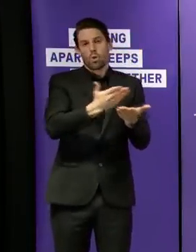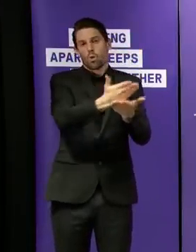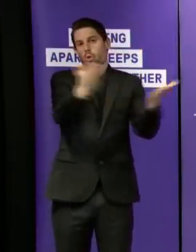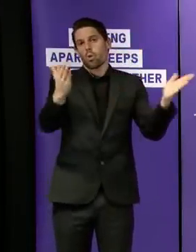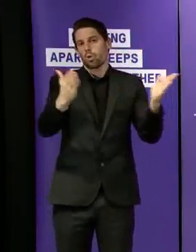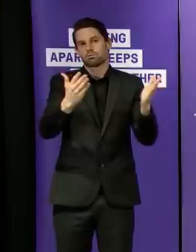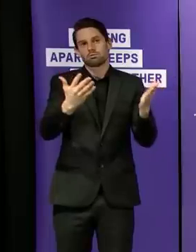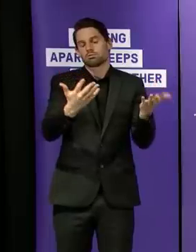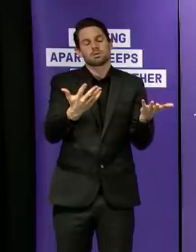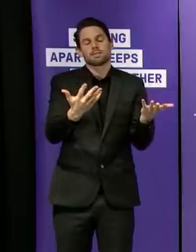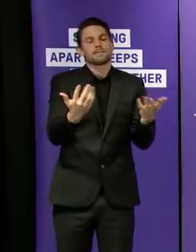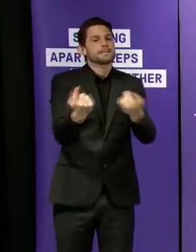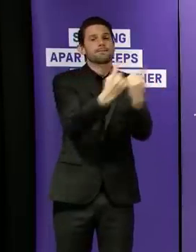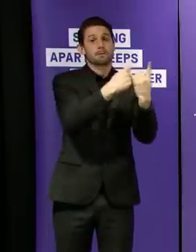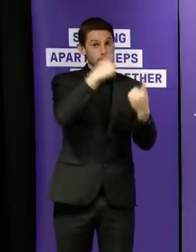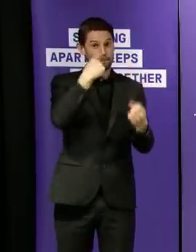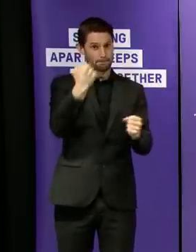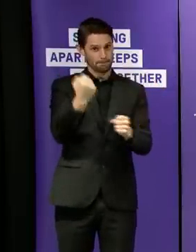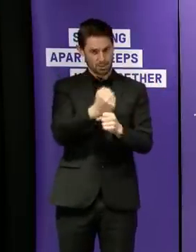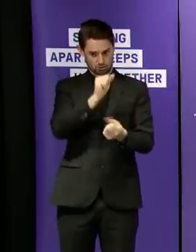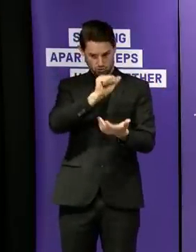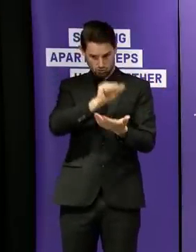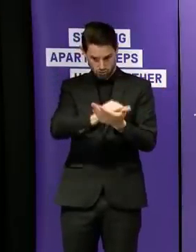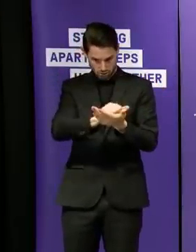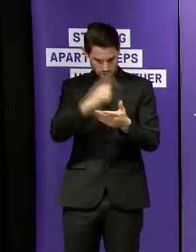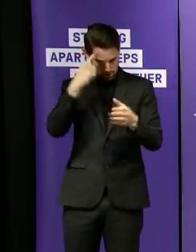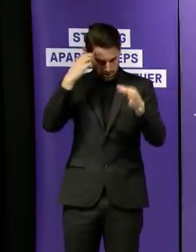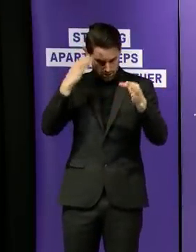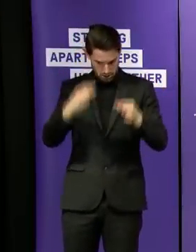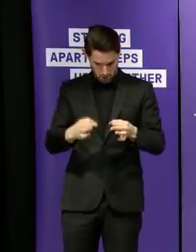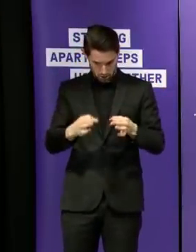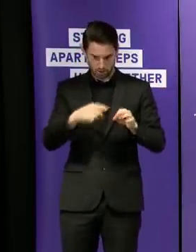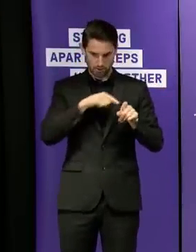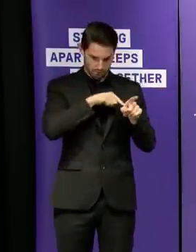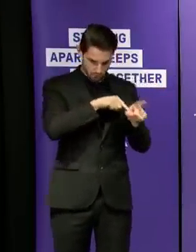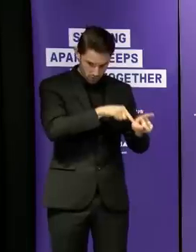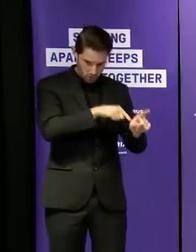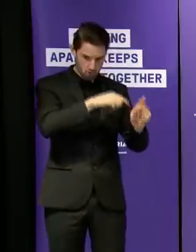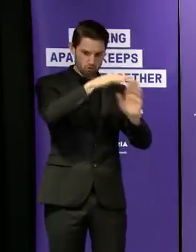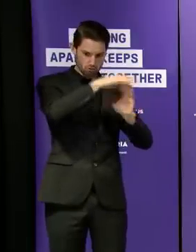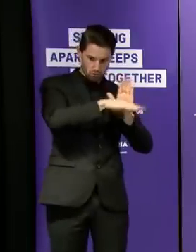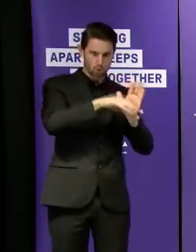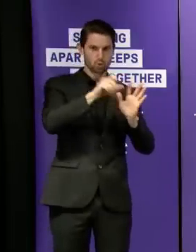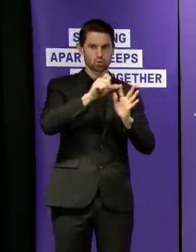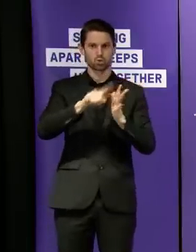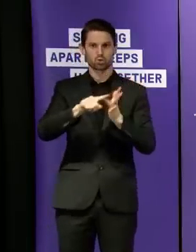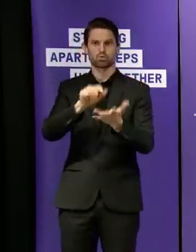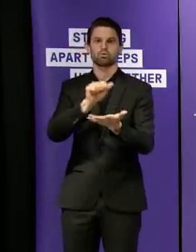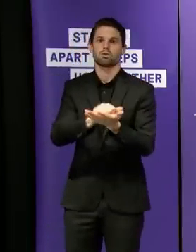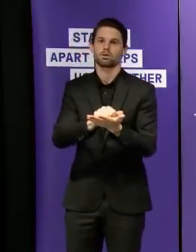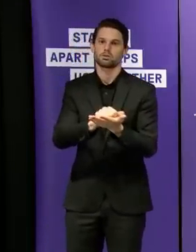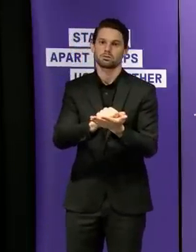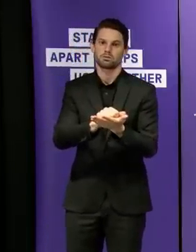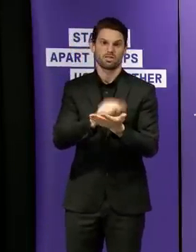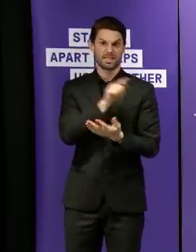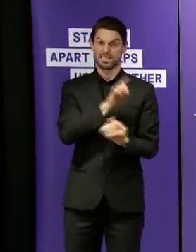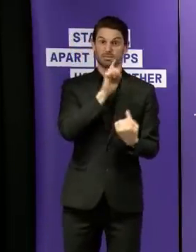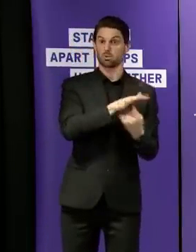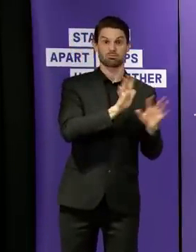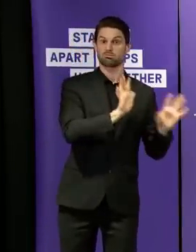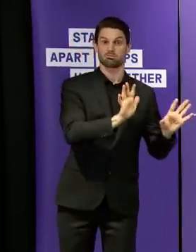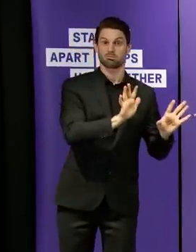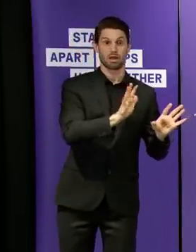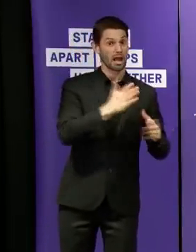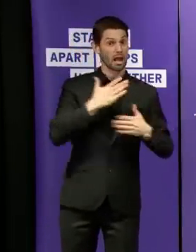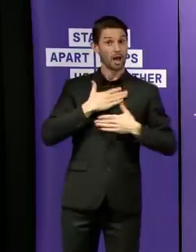of millions of choices that are made every single day. What I can say to you is that everyone's doing their very best, the systems